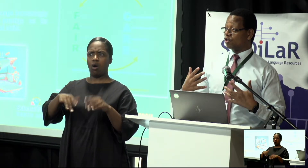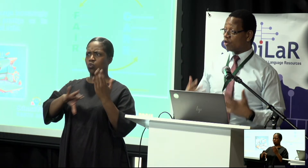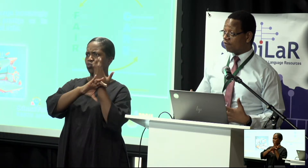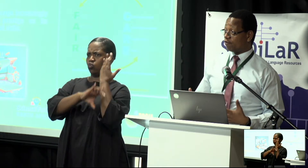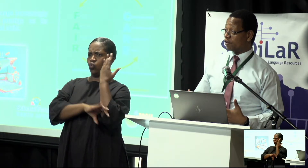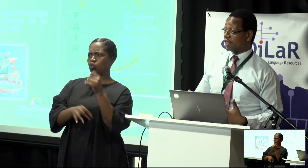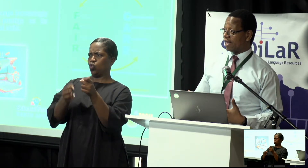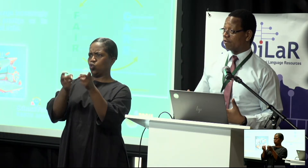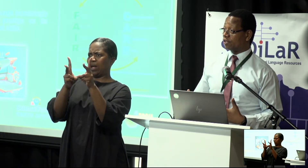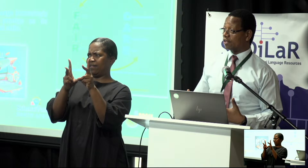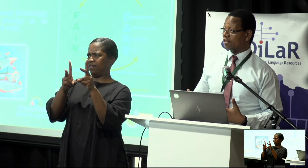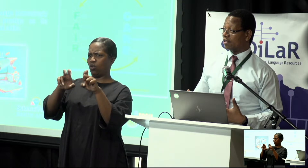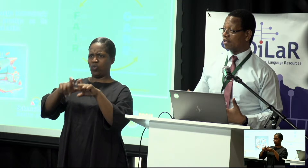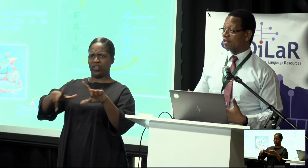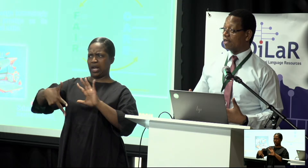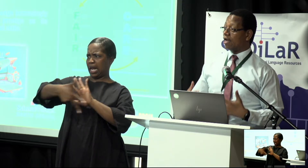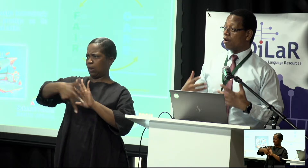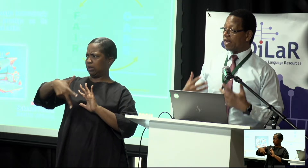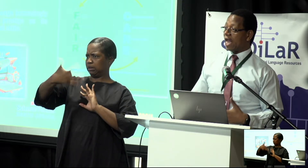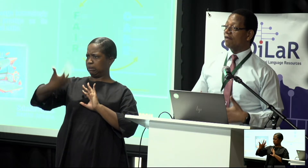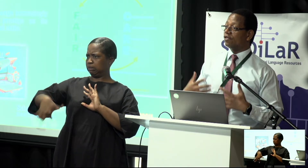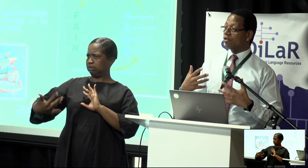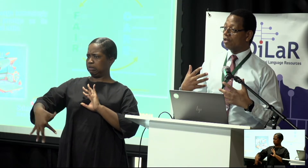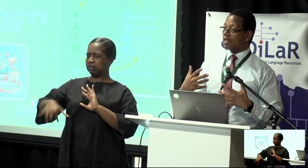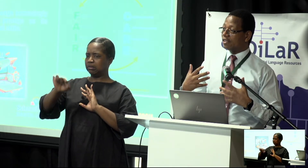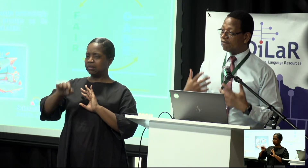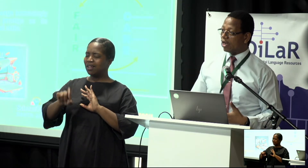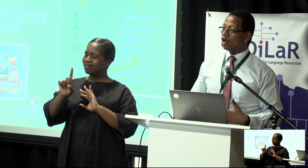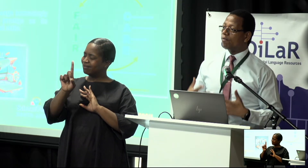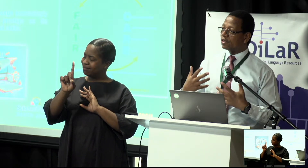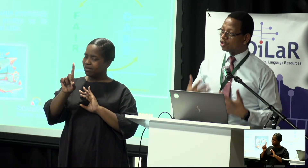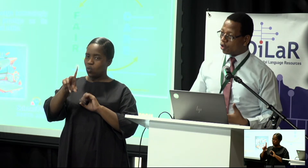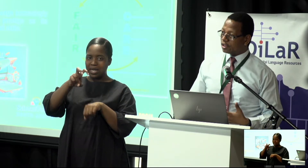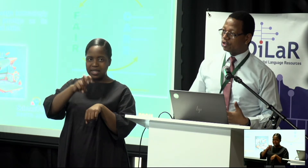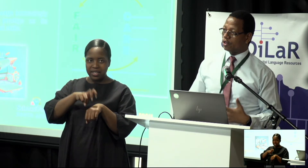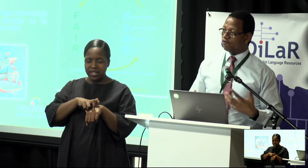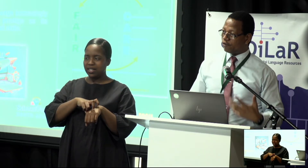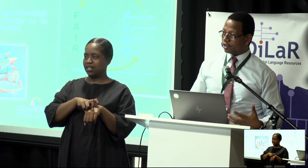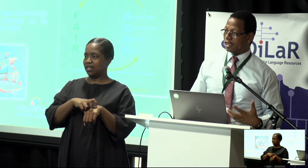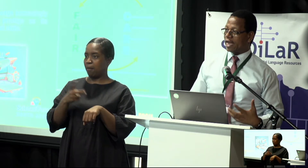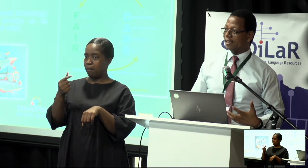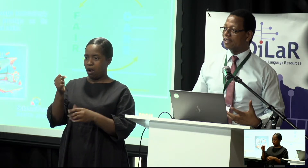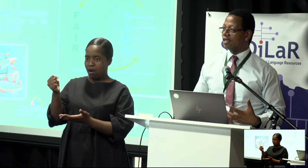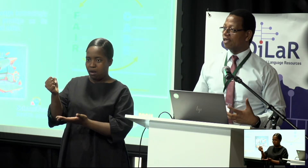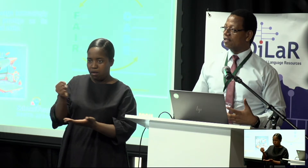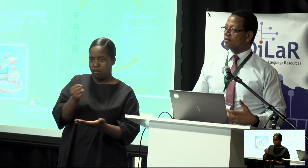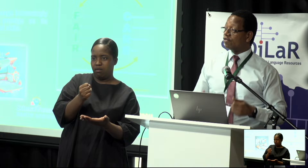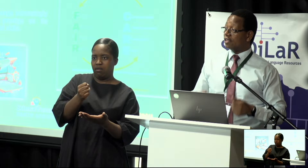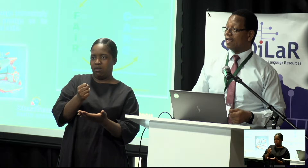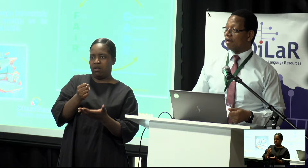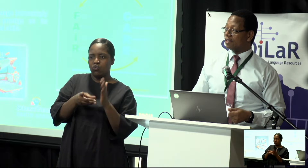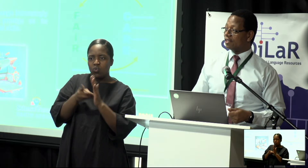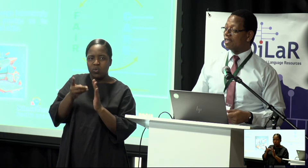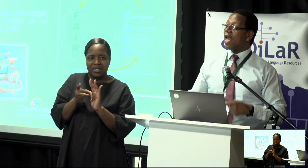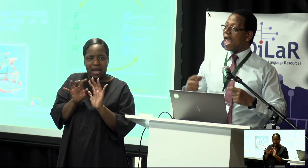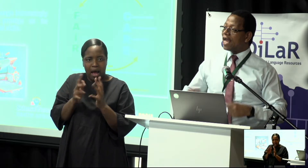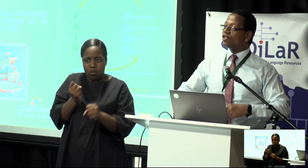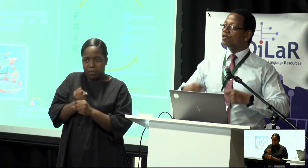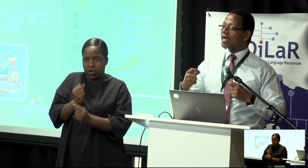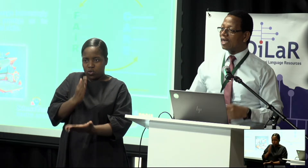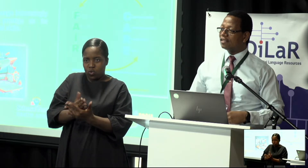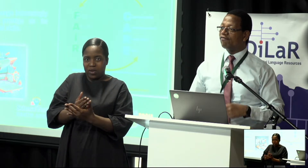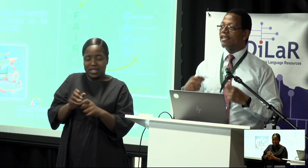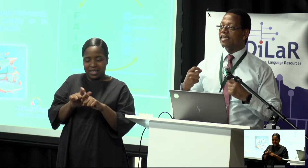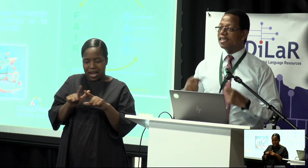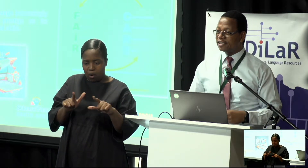develop all the 12 official languages. We have to develop resources on the first hand for these languages